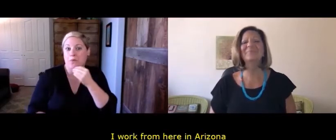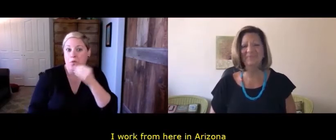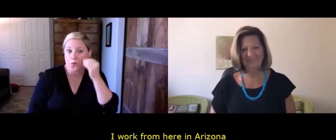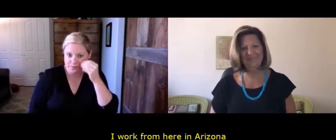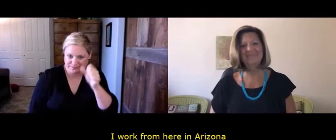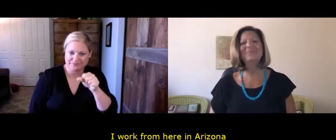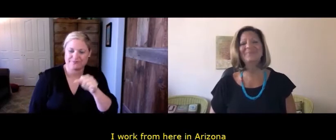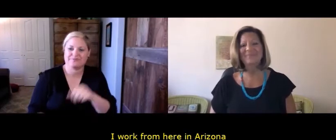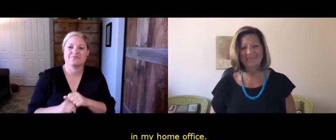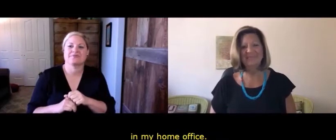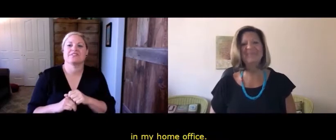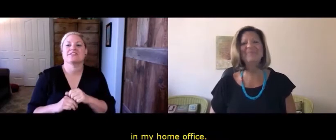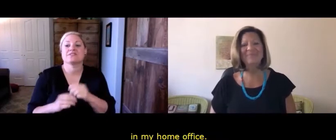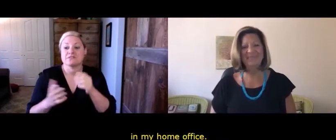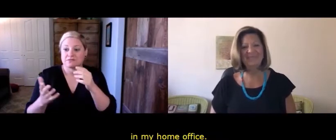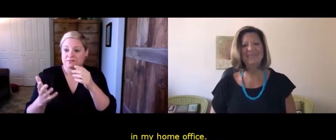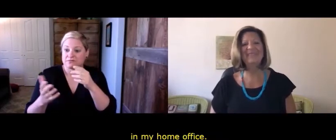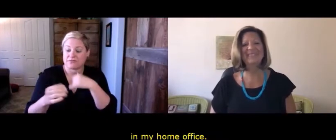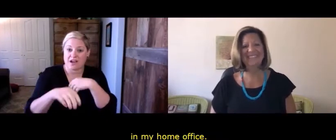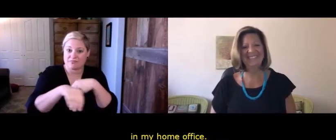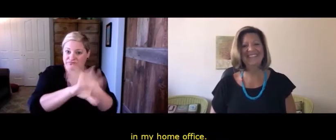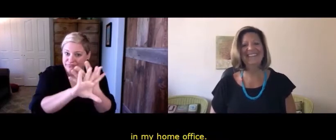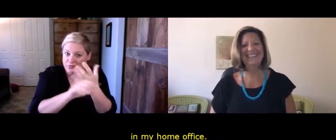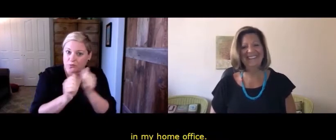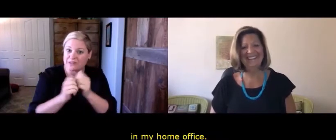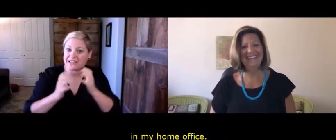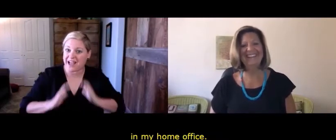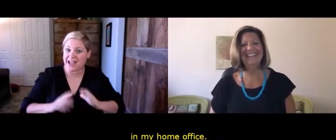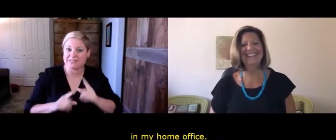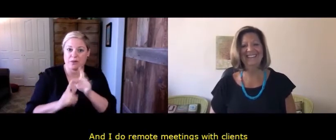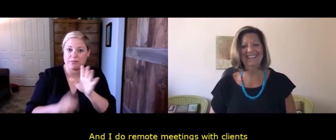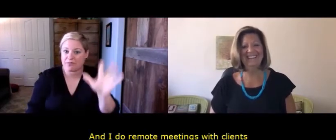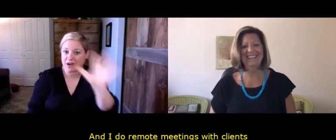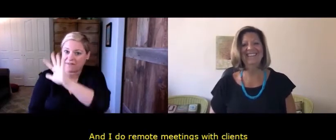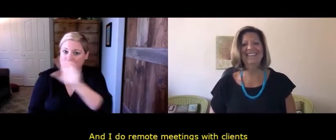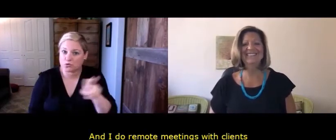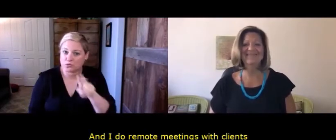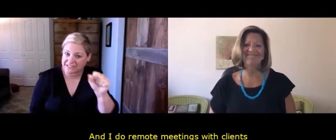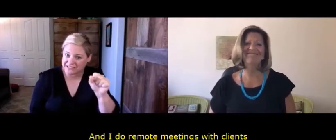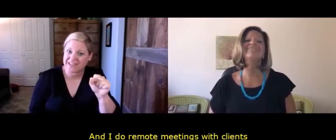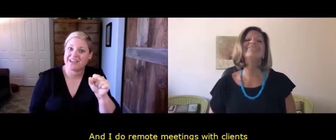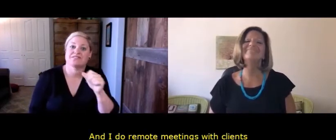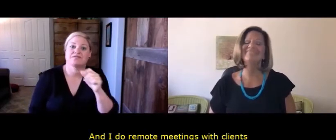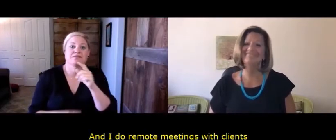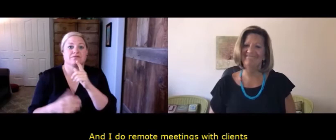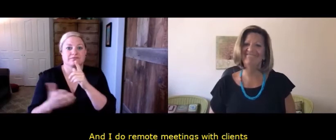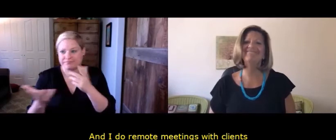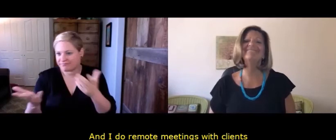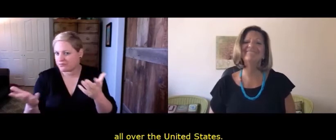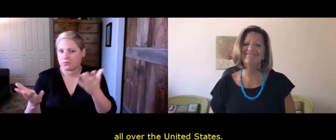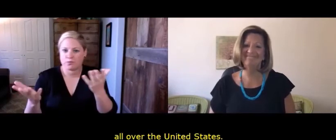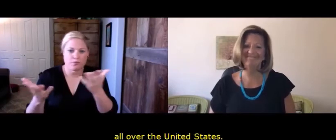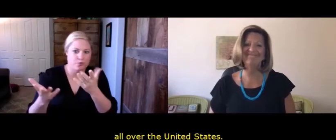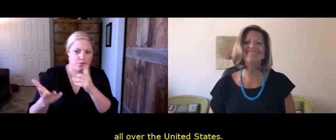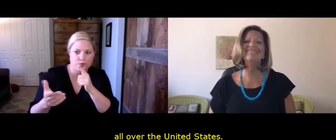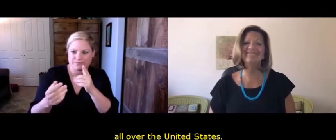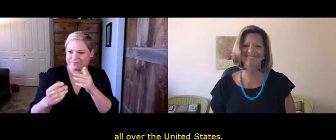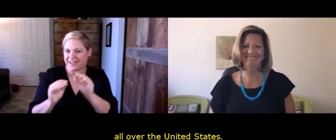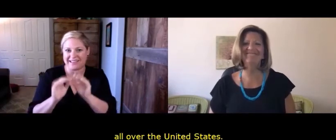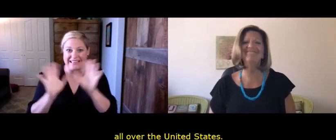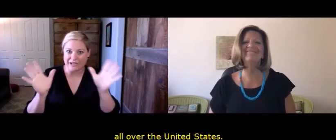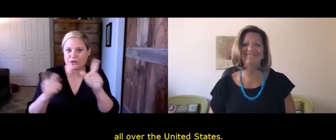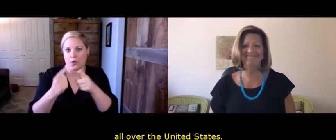I work from here in Arizona in my home office, and I do remote meetings with clients all over the